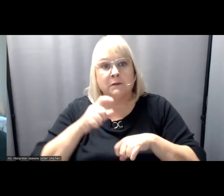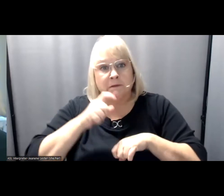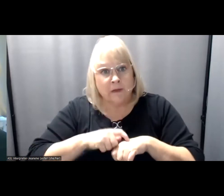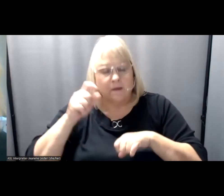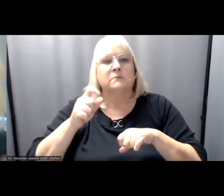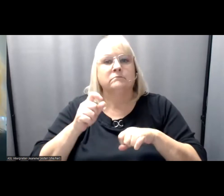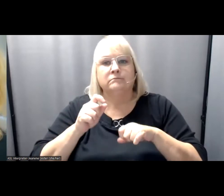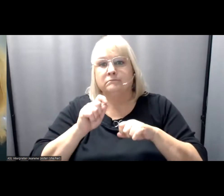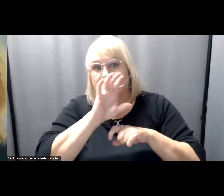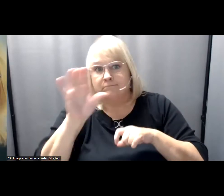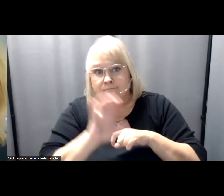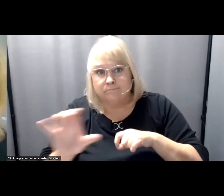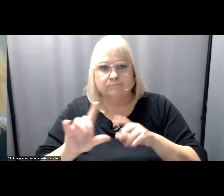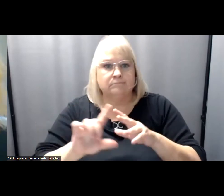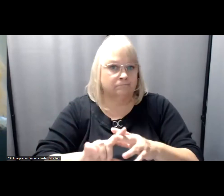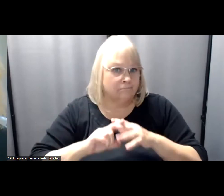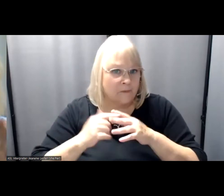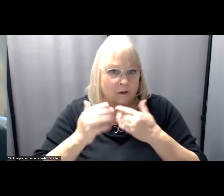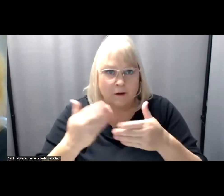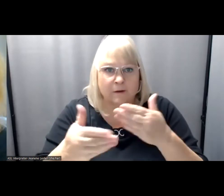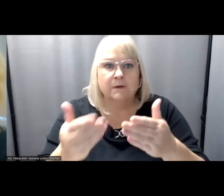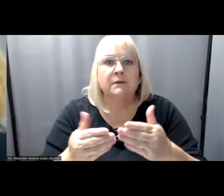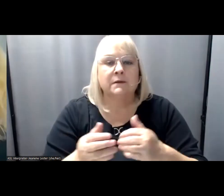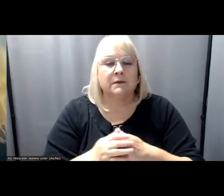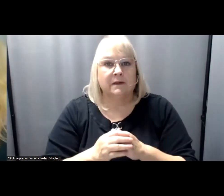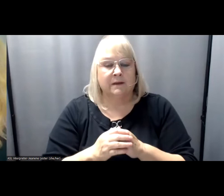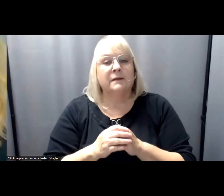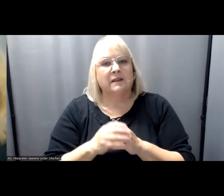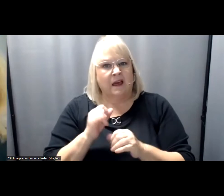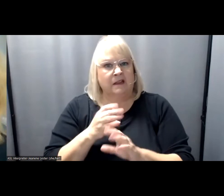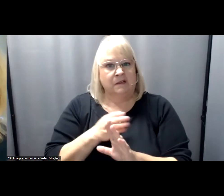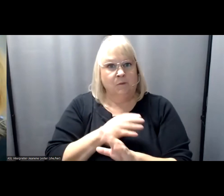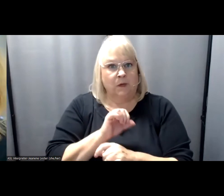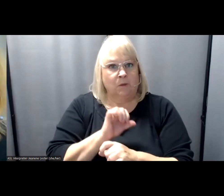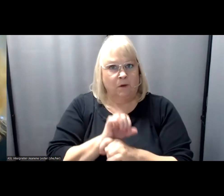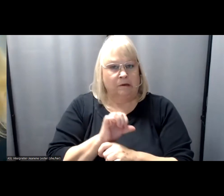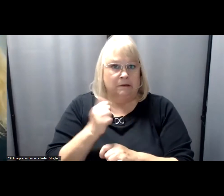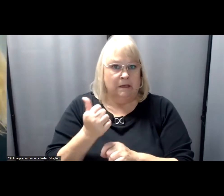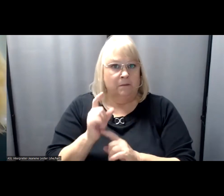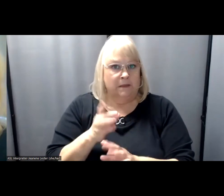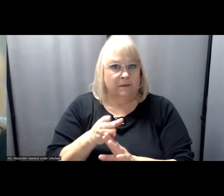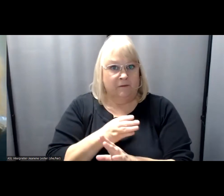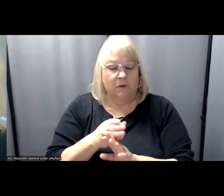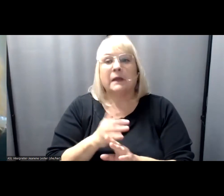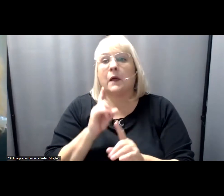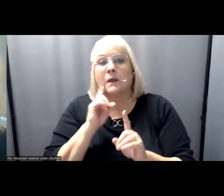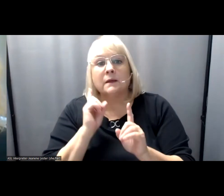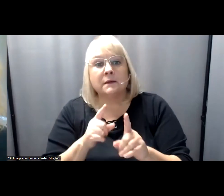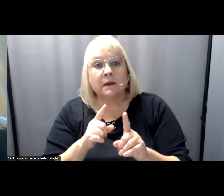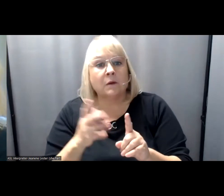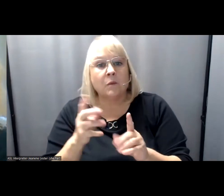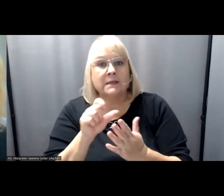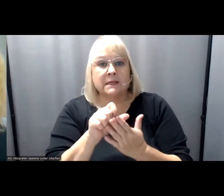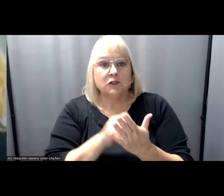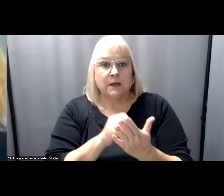right? We're building in the pre-work to assure success. The objective, what's the objective of our meeting? What's the agenda? So